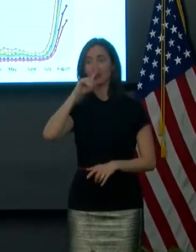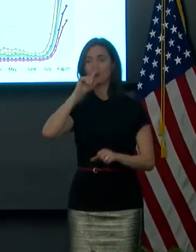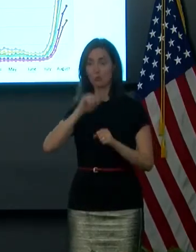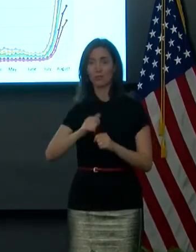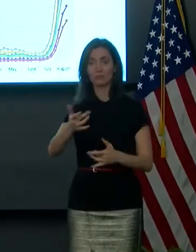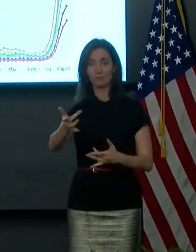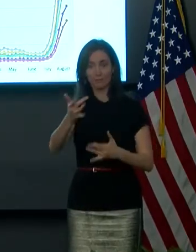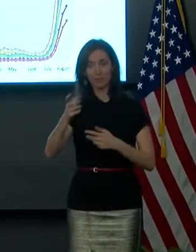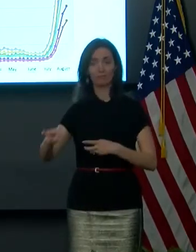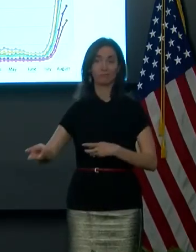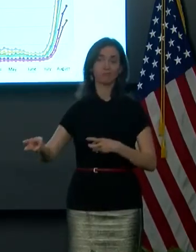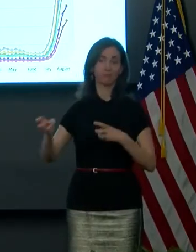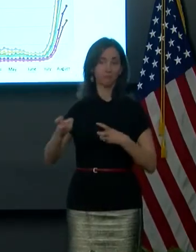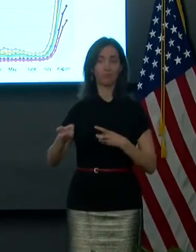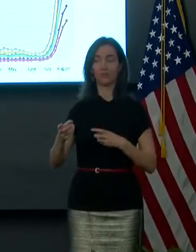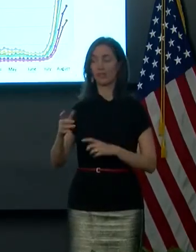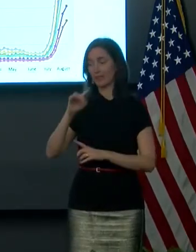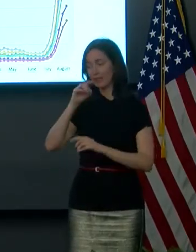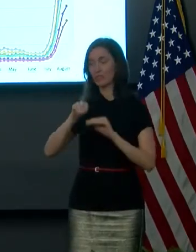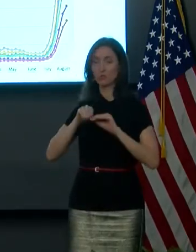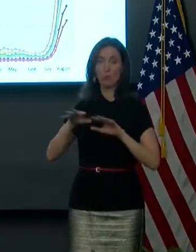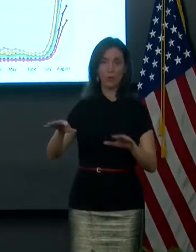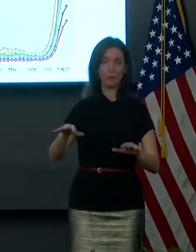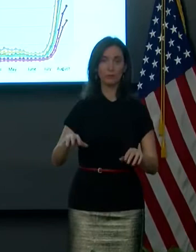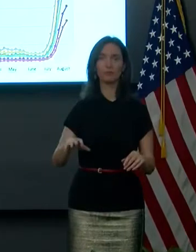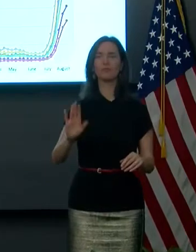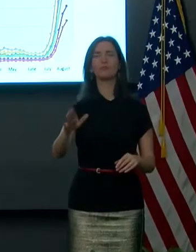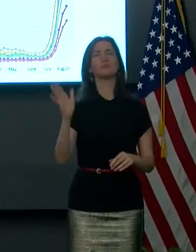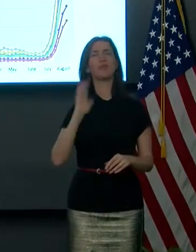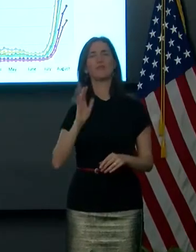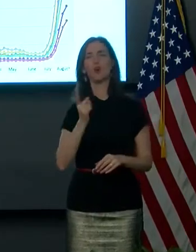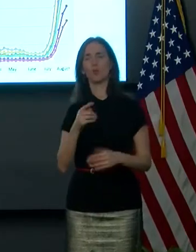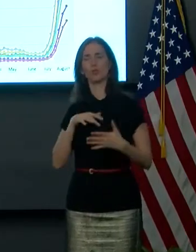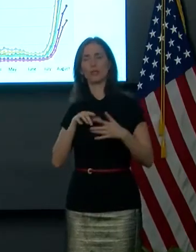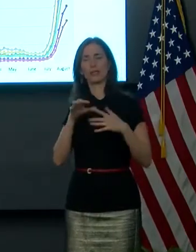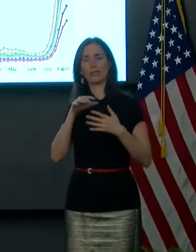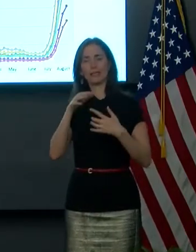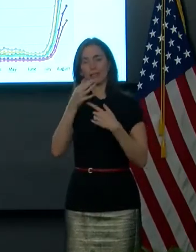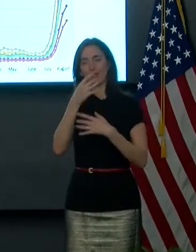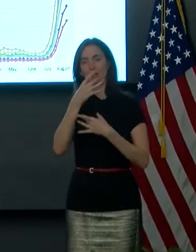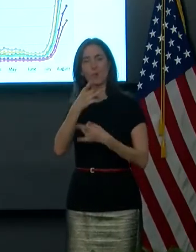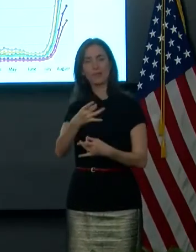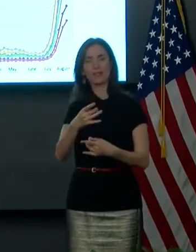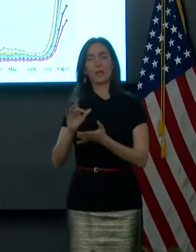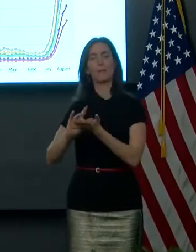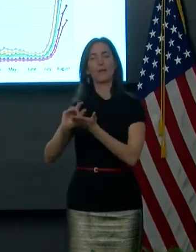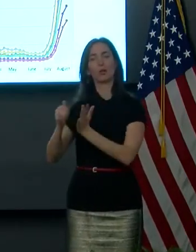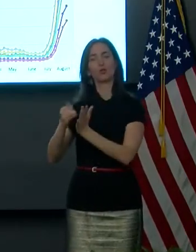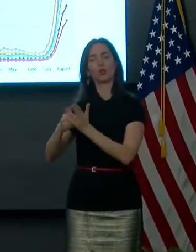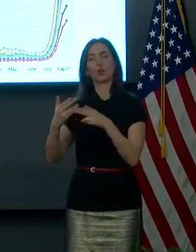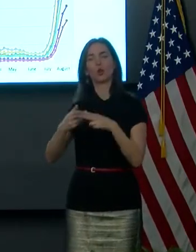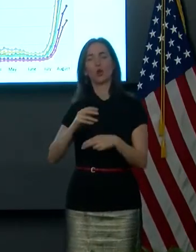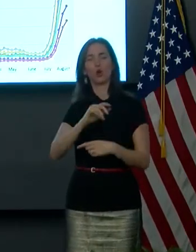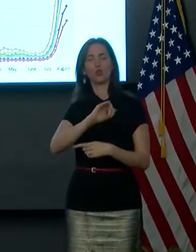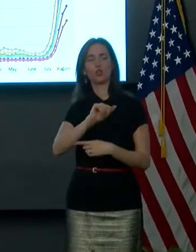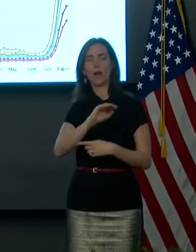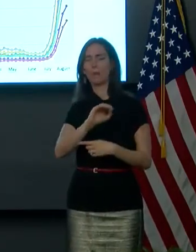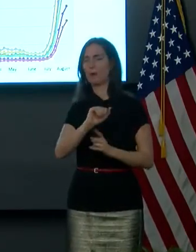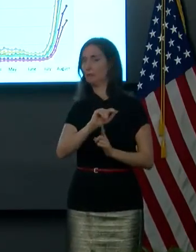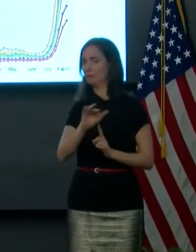COVID. They're absolutely spreading COVID. There was an interesting study released in the medical journal JAMA this past week that showed